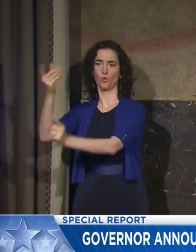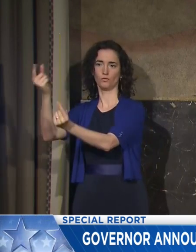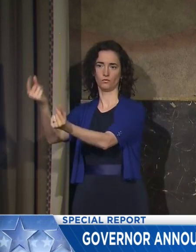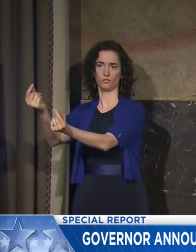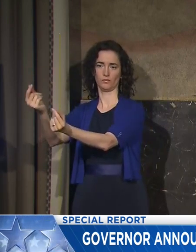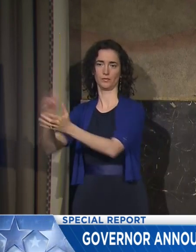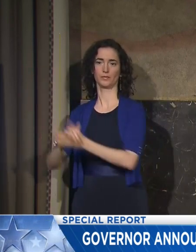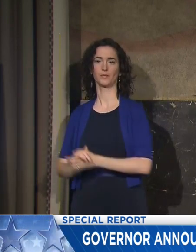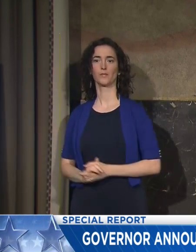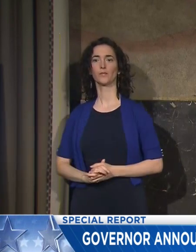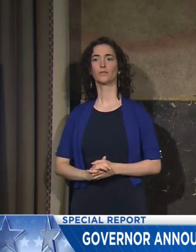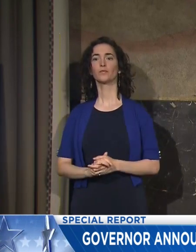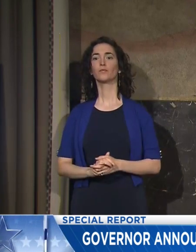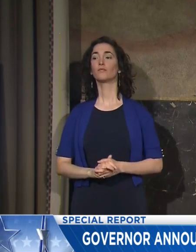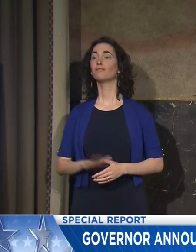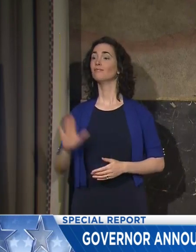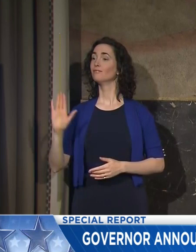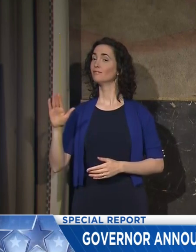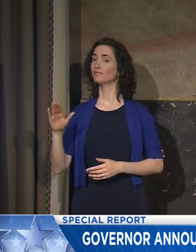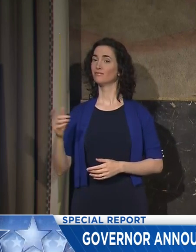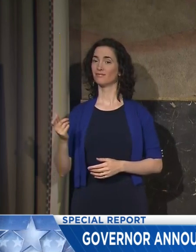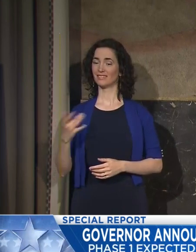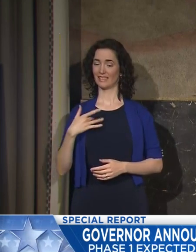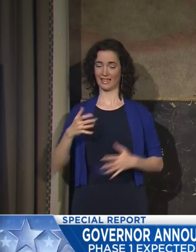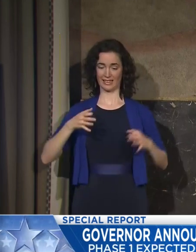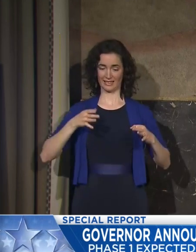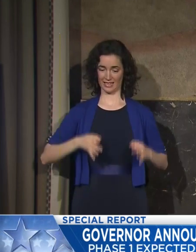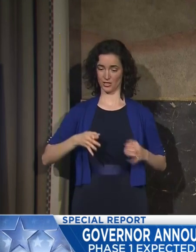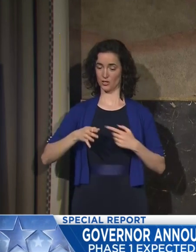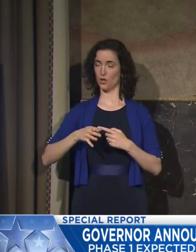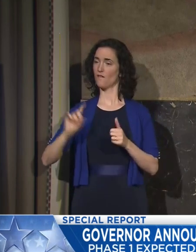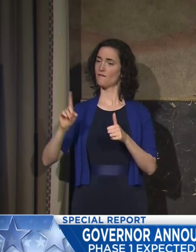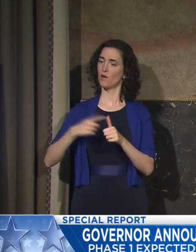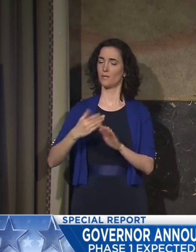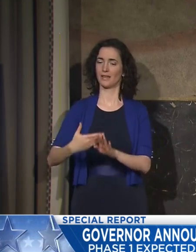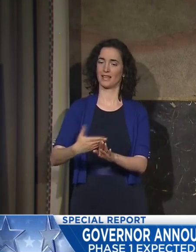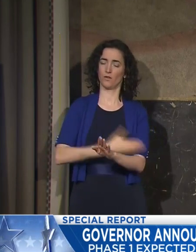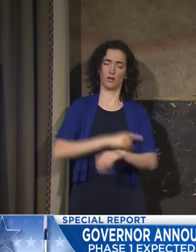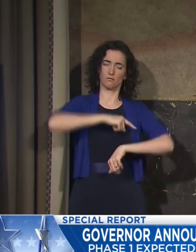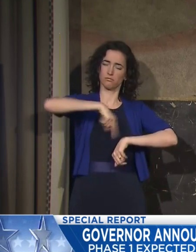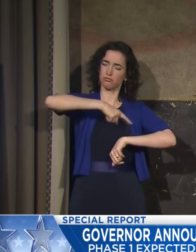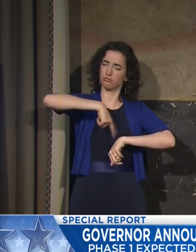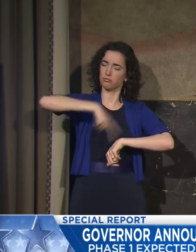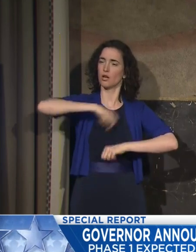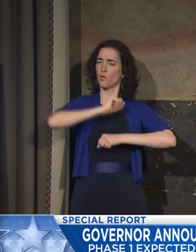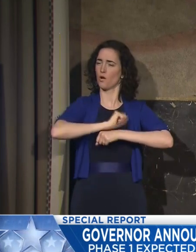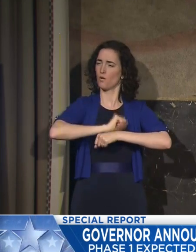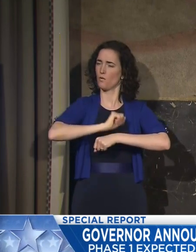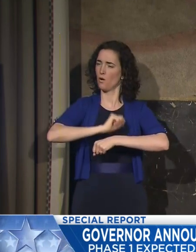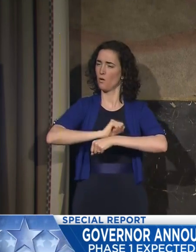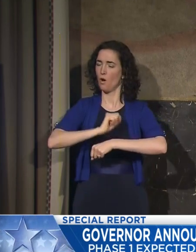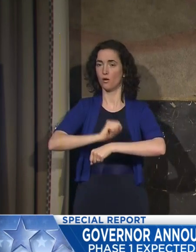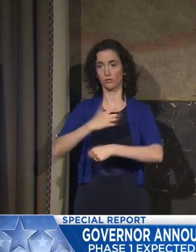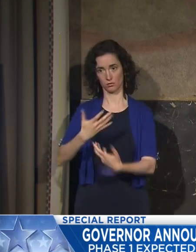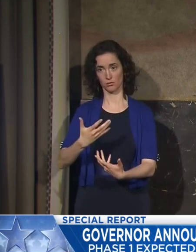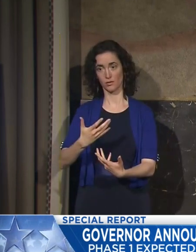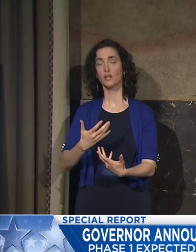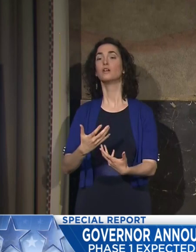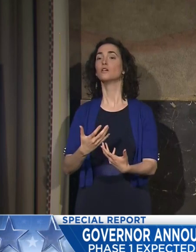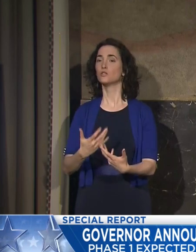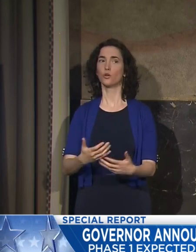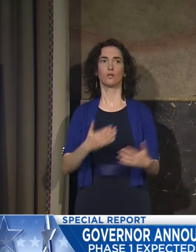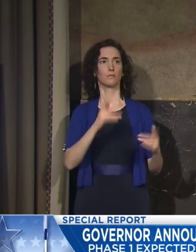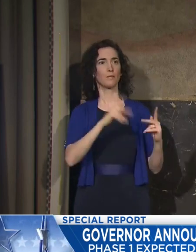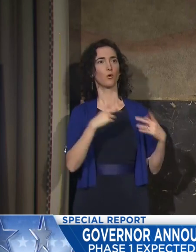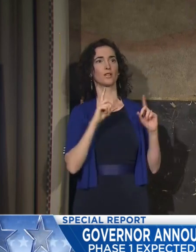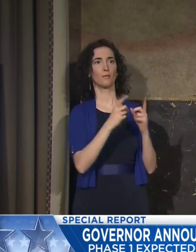Obviously, like all decisions, this one involved a lot of time and work, and I want to thank the folks at the Department of Health, especially Dr. BU